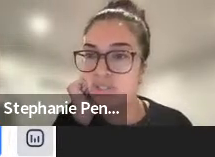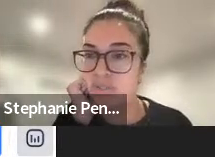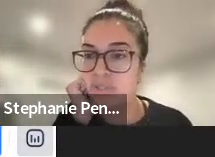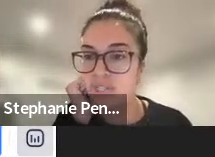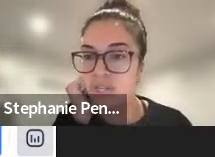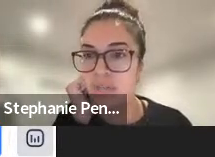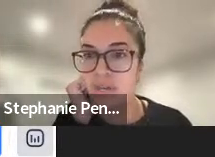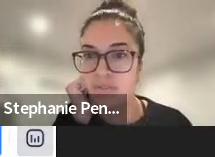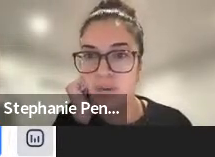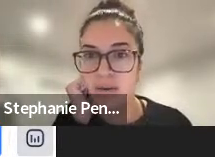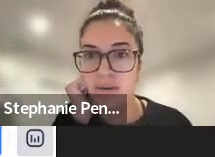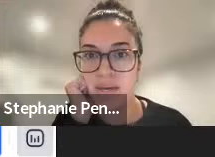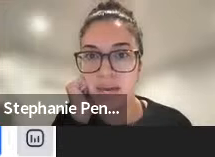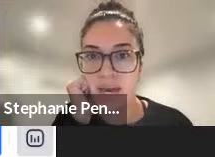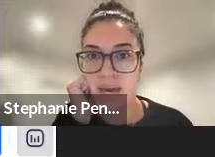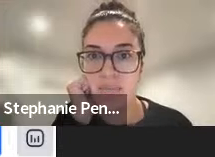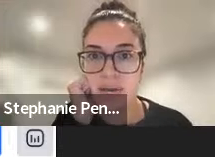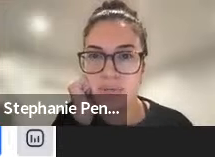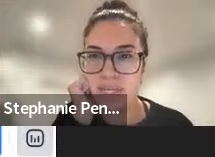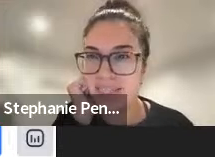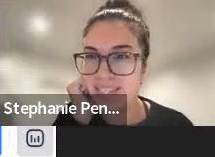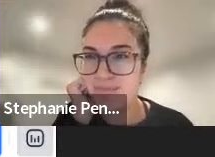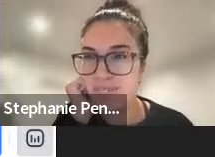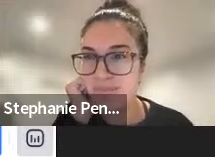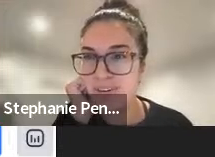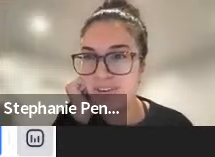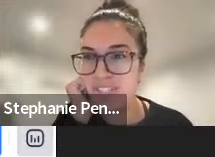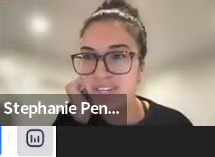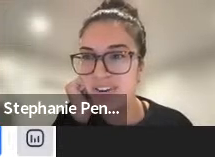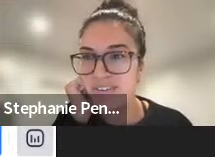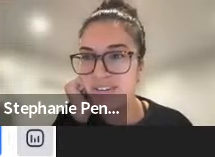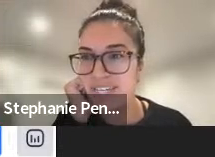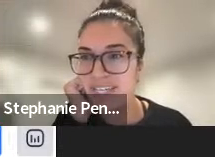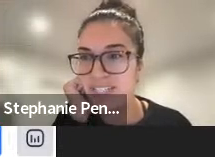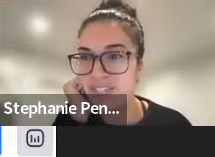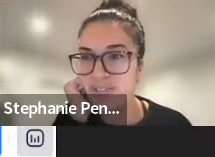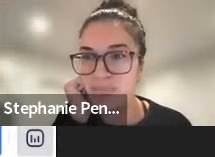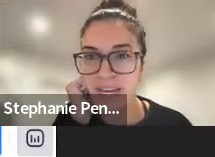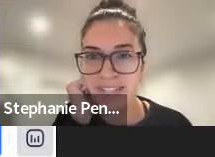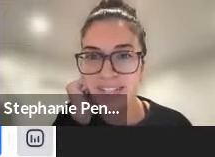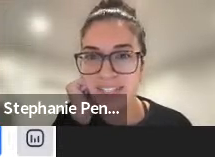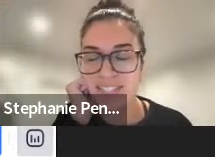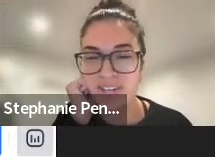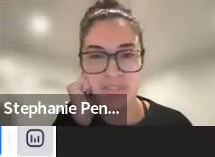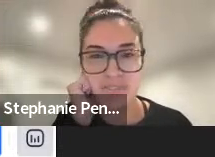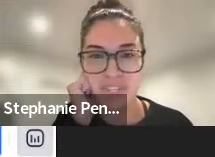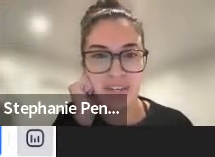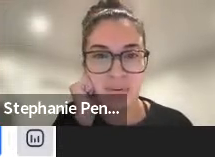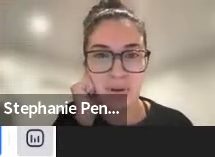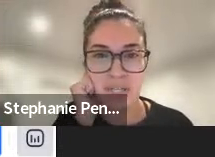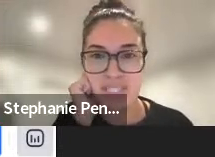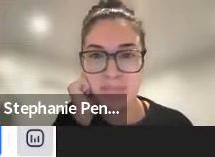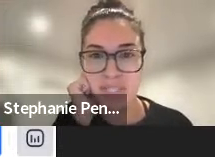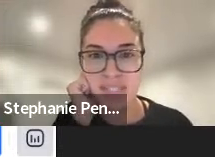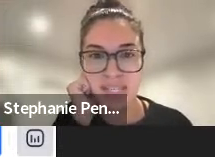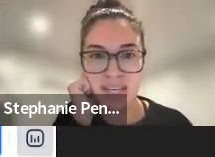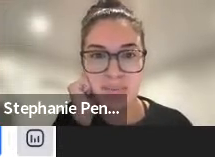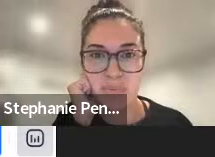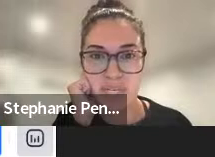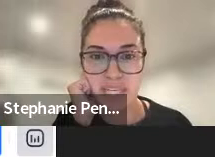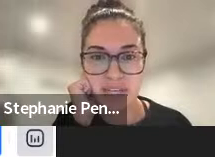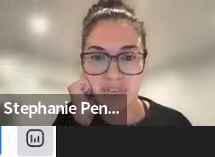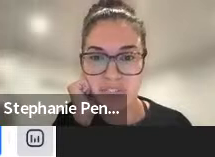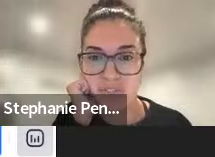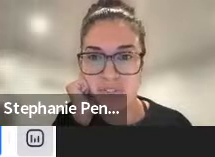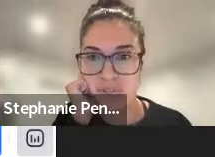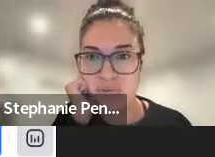free to share that as well. I will get this Mentimeter, if it's not already, to you panel, to all of the participants. I